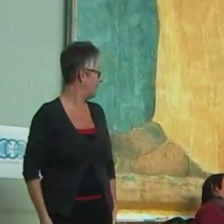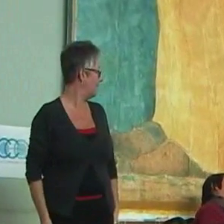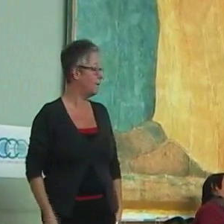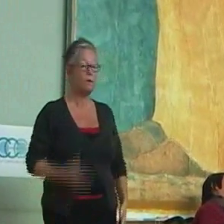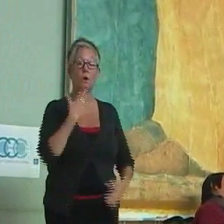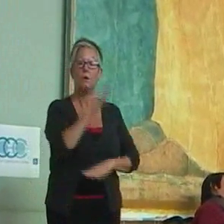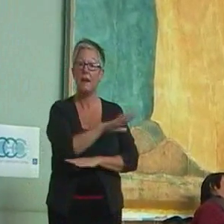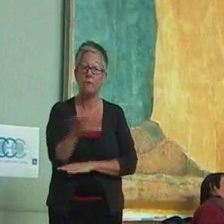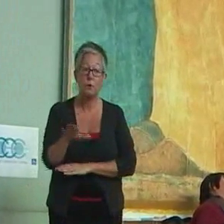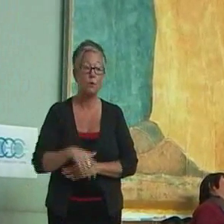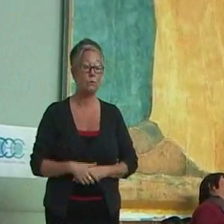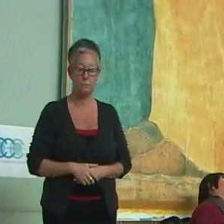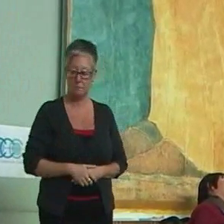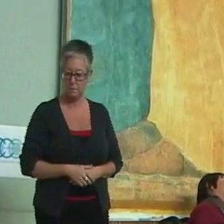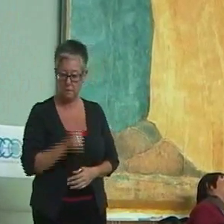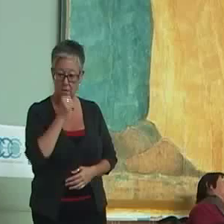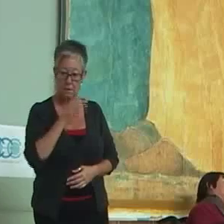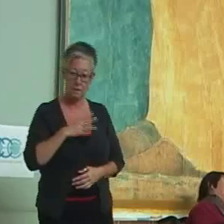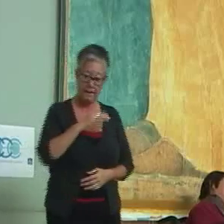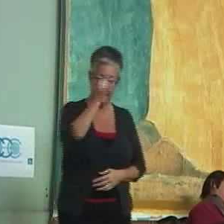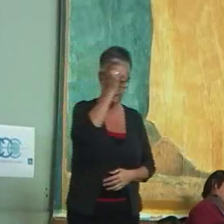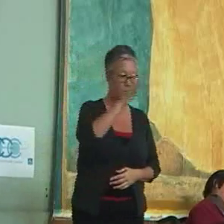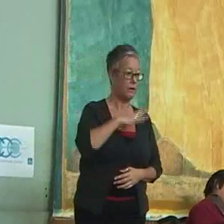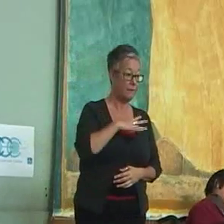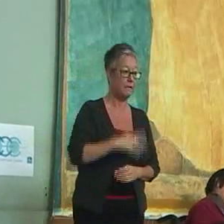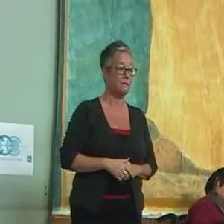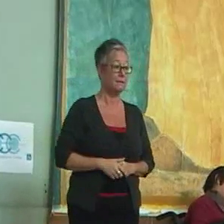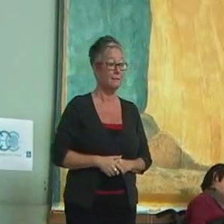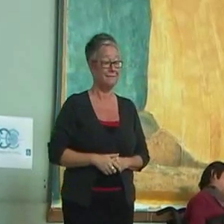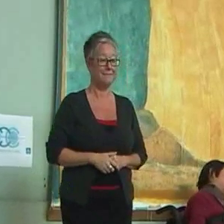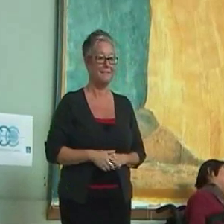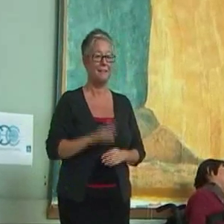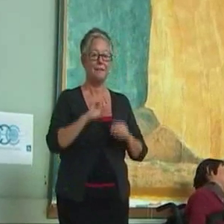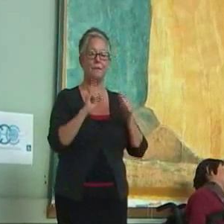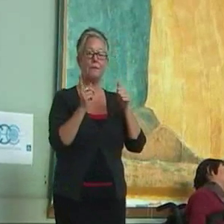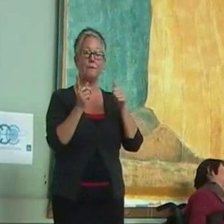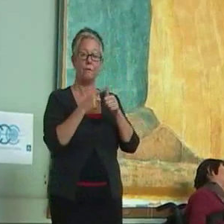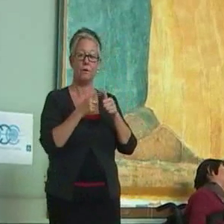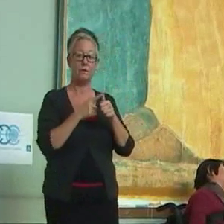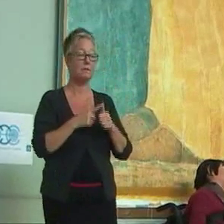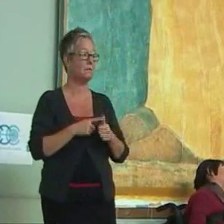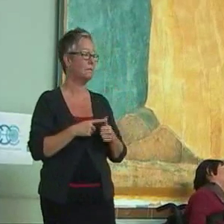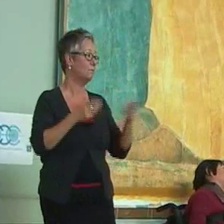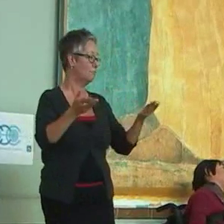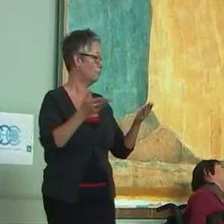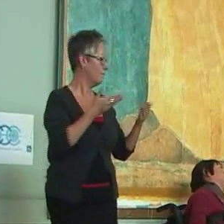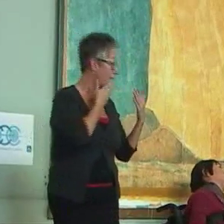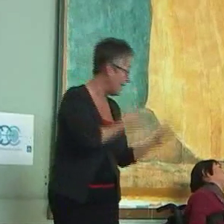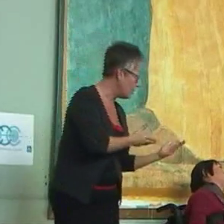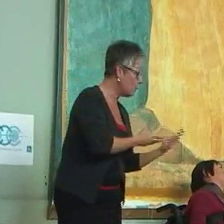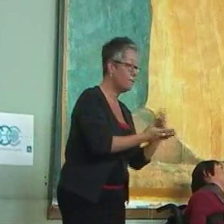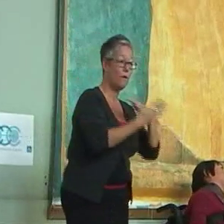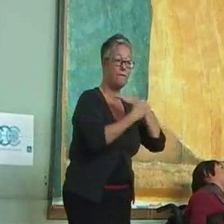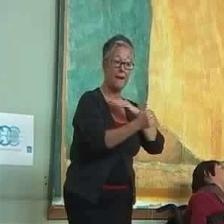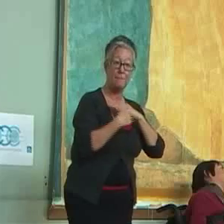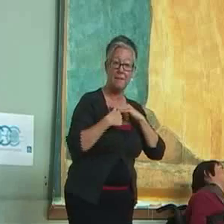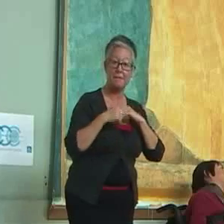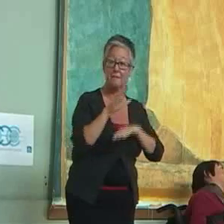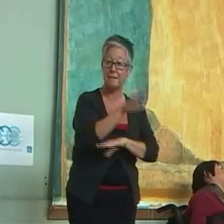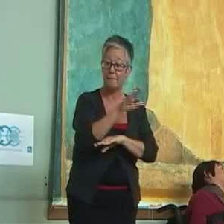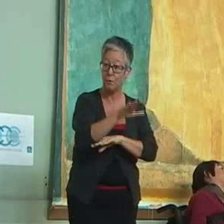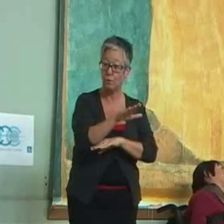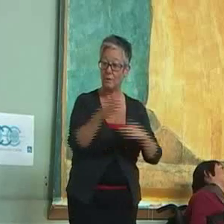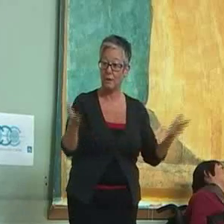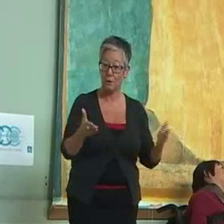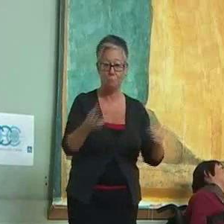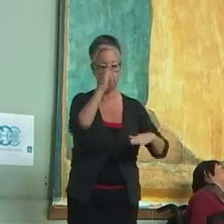Good afternoon, ladies and gentlemen. First of all, I want to thank you for inviting me this afternoon, and